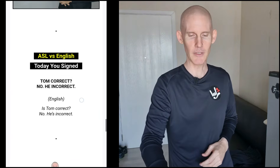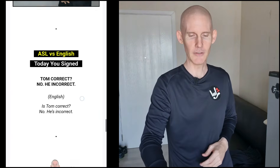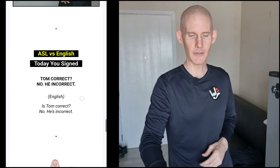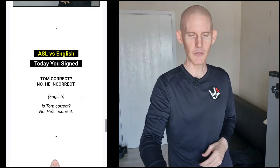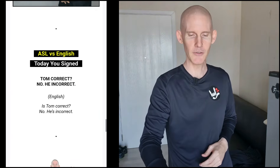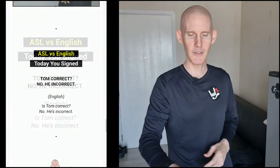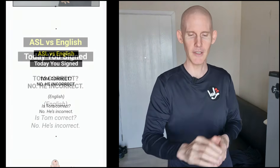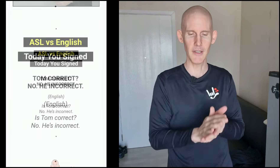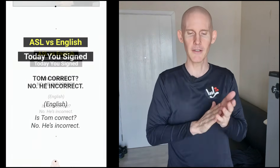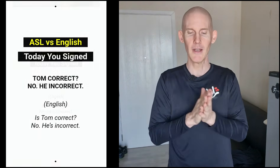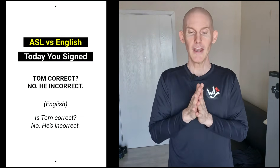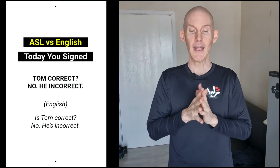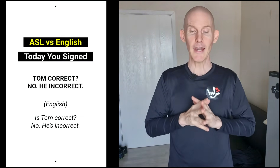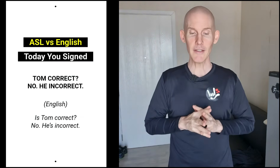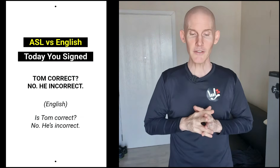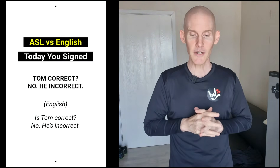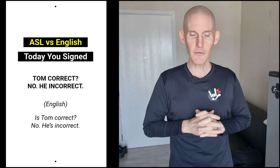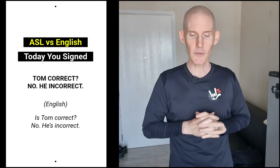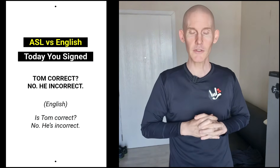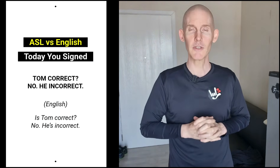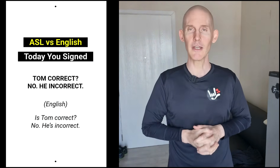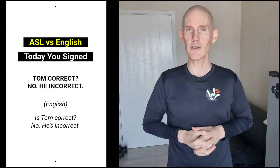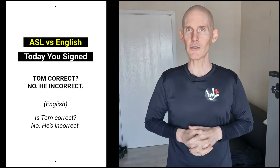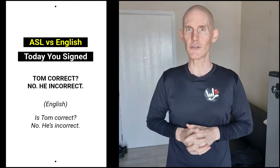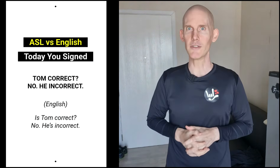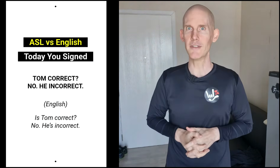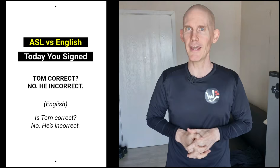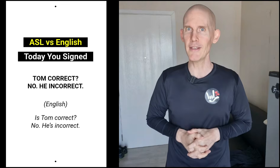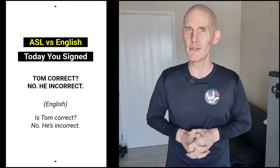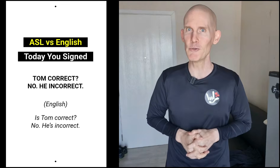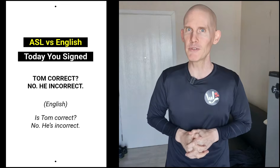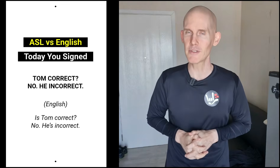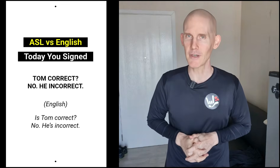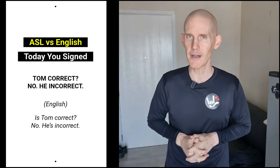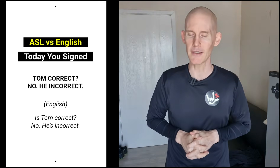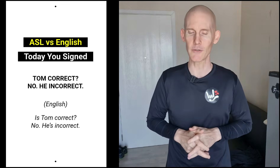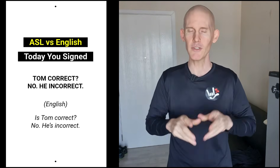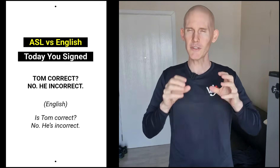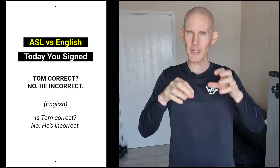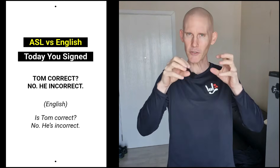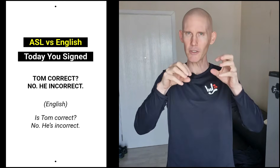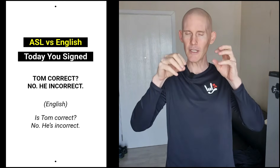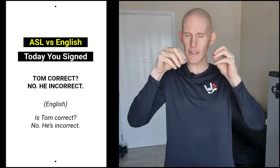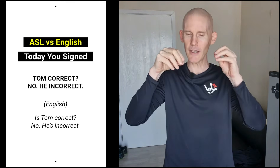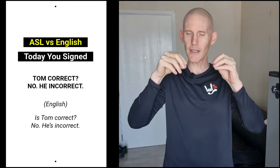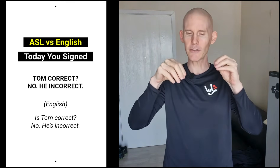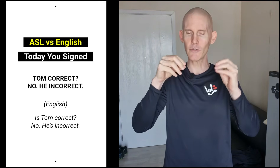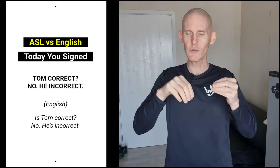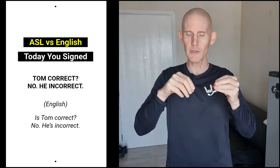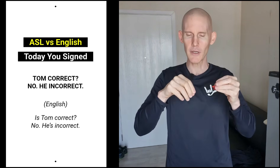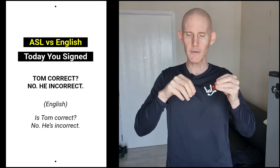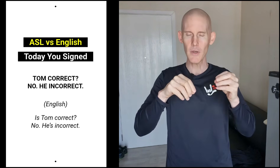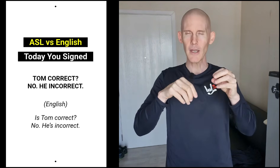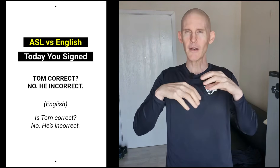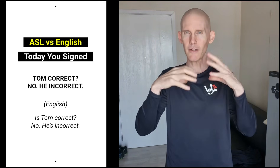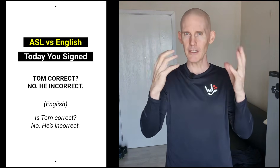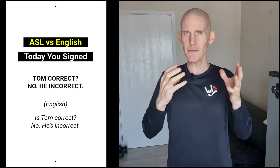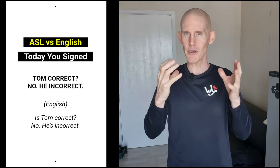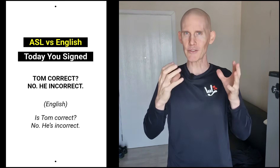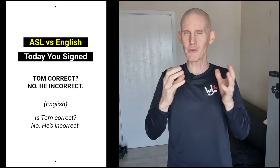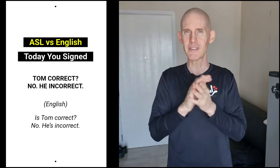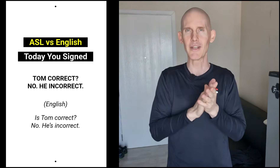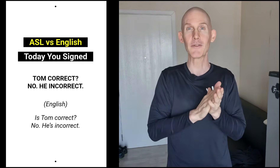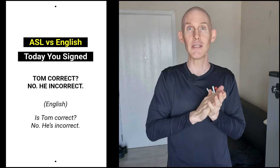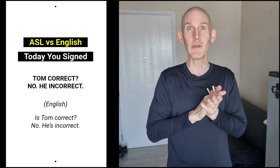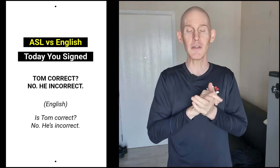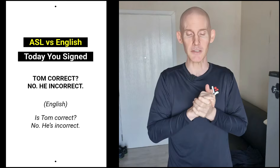have something juicy here. ASL versus English. Today you signed. So this section in the ASL newsletter, in our